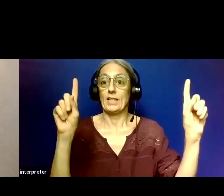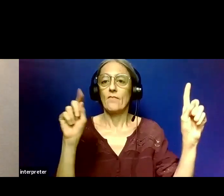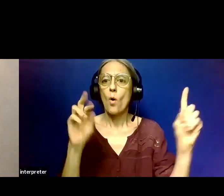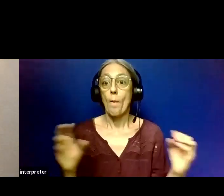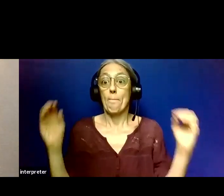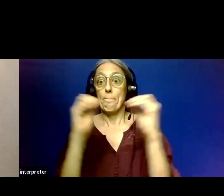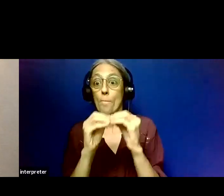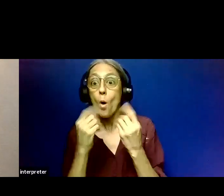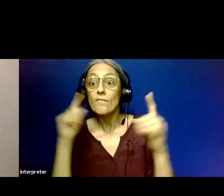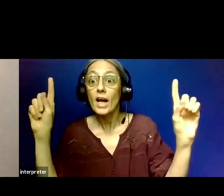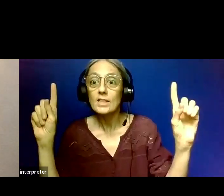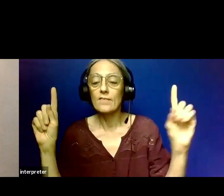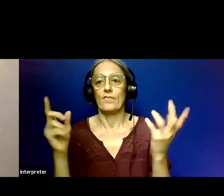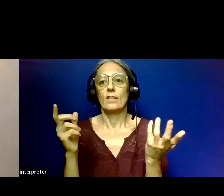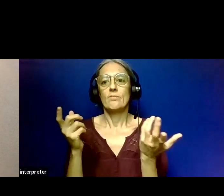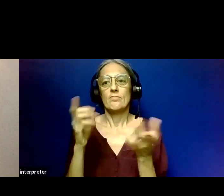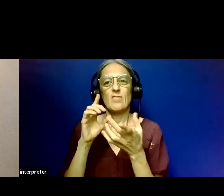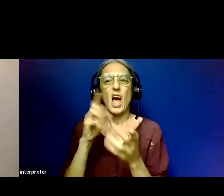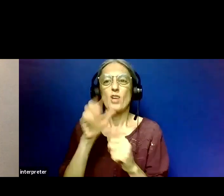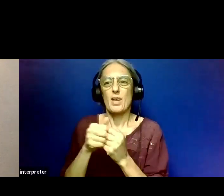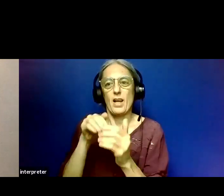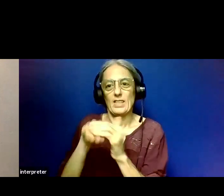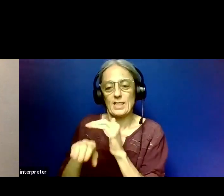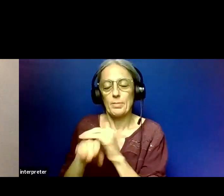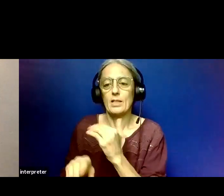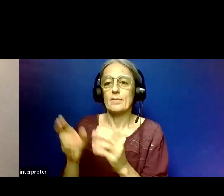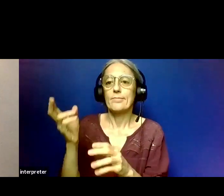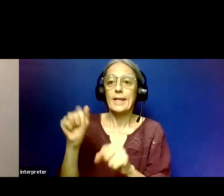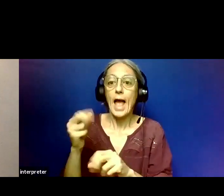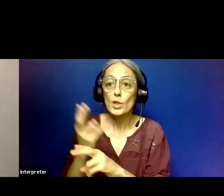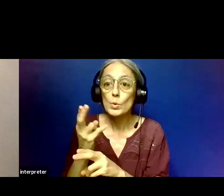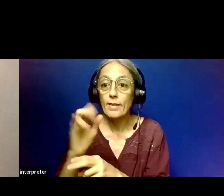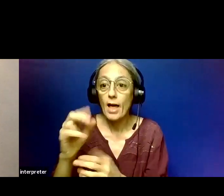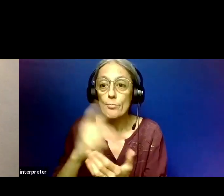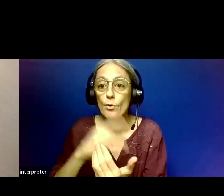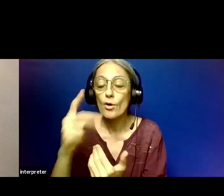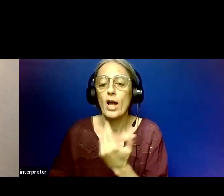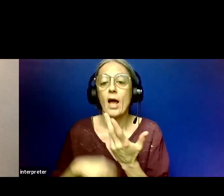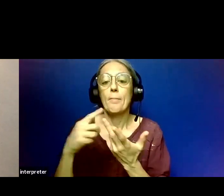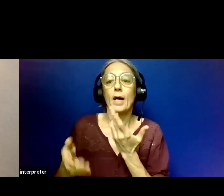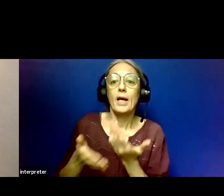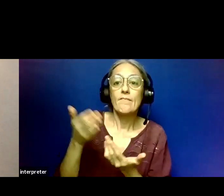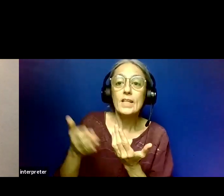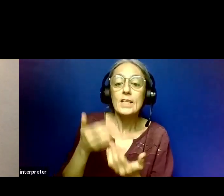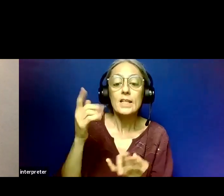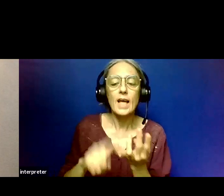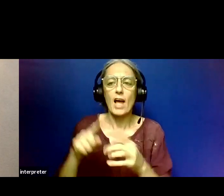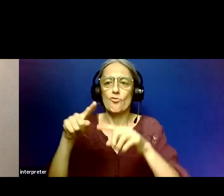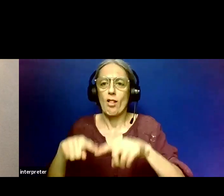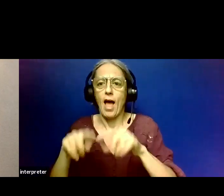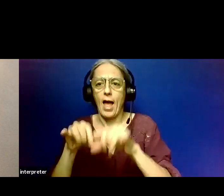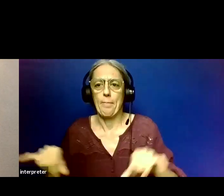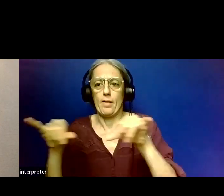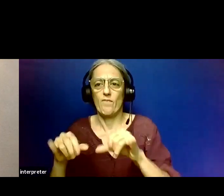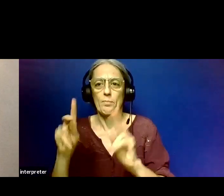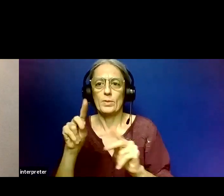accessibility, usability, convenience, and reliability for people with disabilities. For